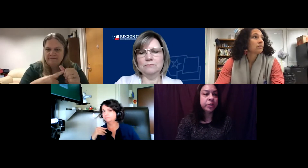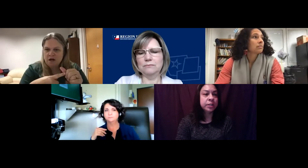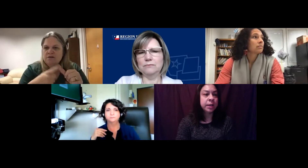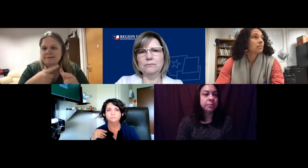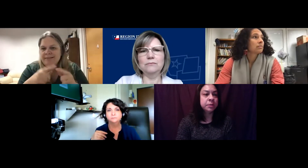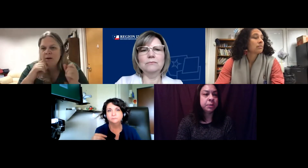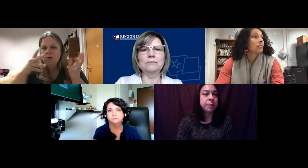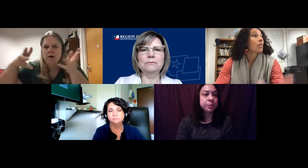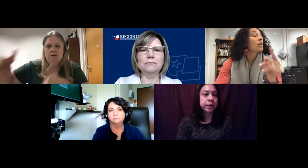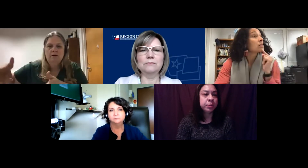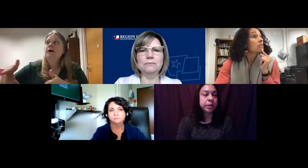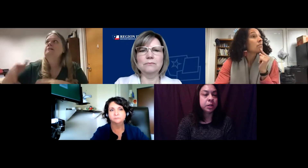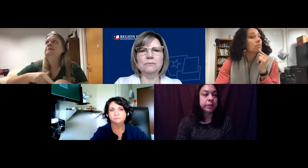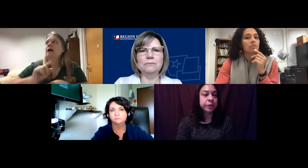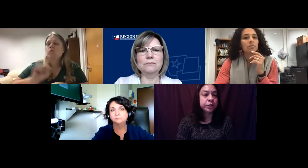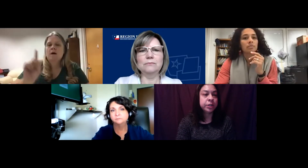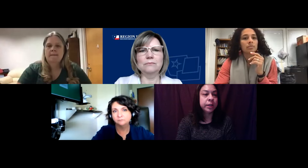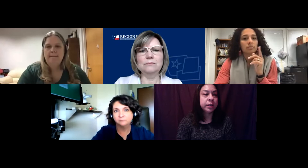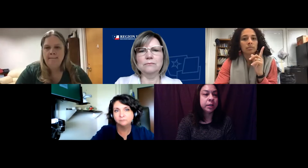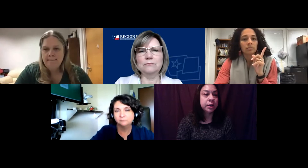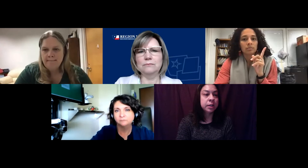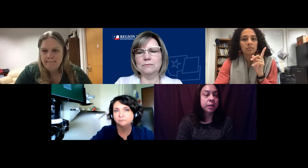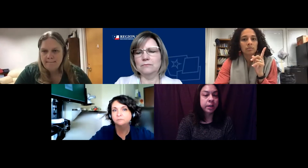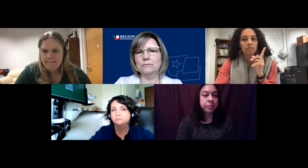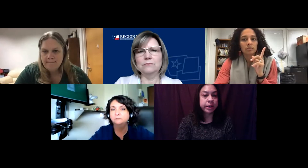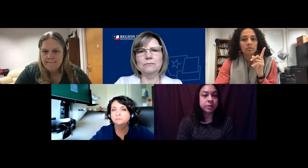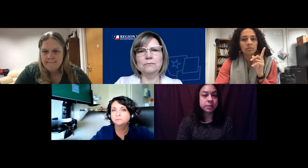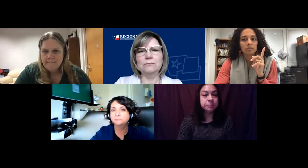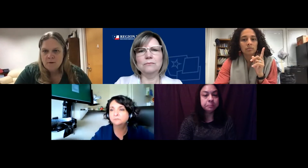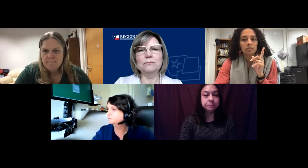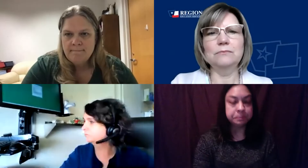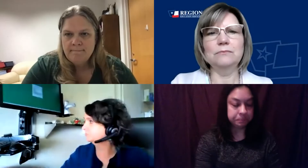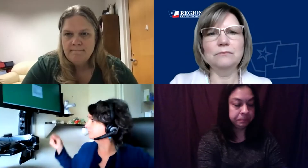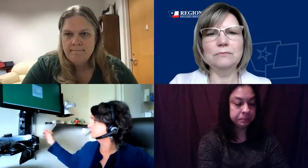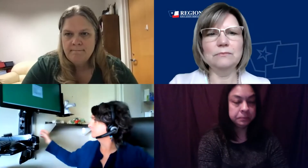waiting for his name to pop up so I can bring us all in first and then everybody else.